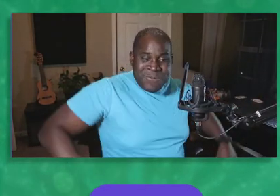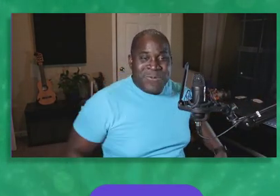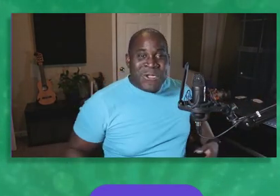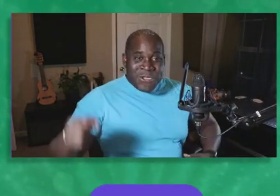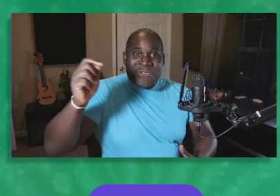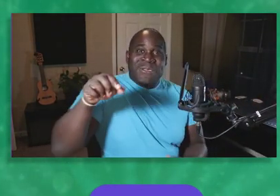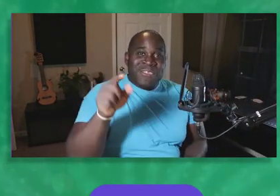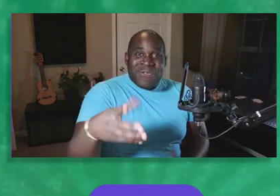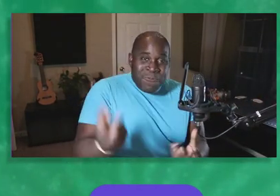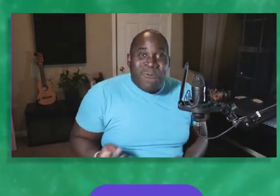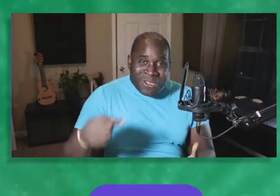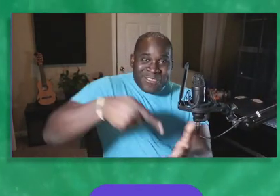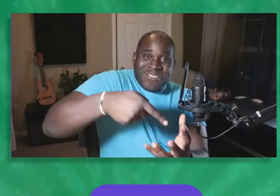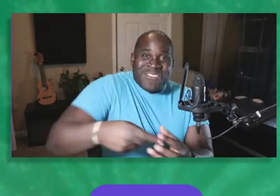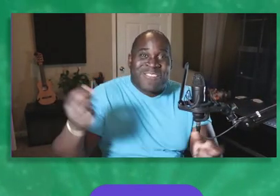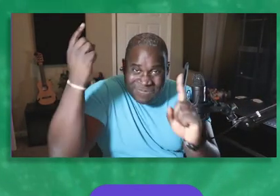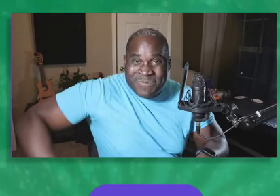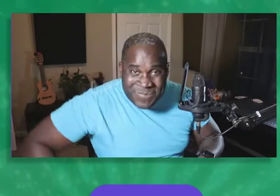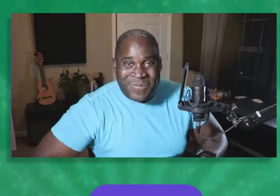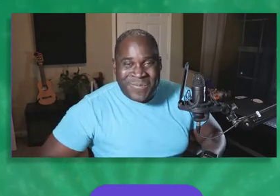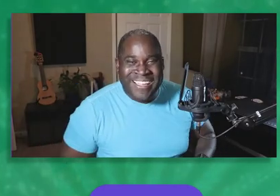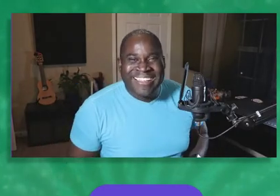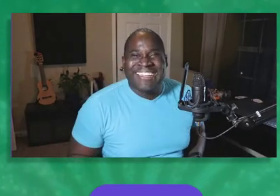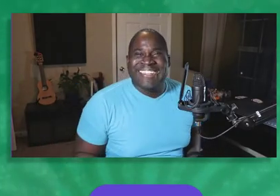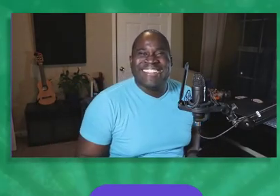like you wanted this.